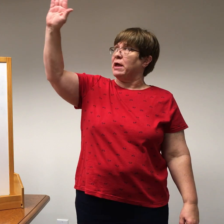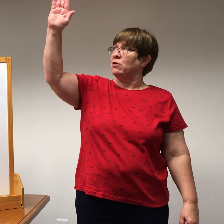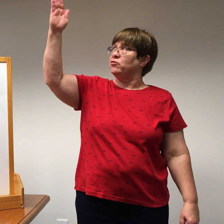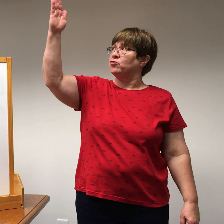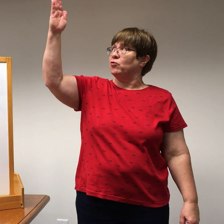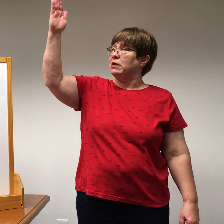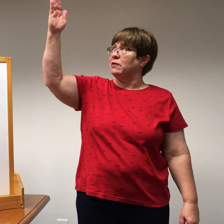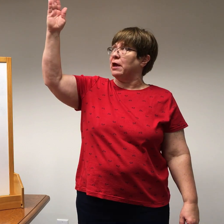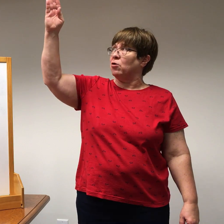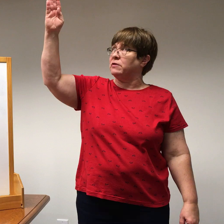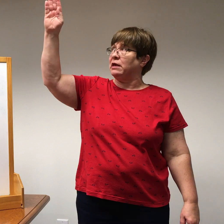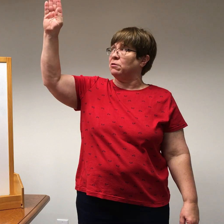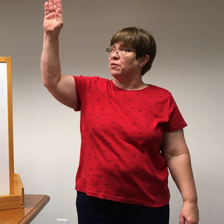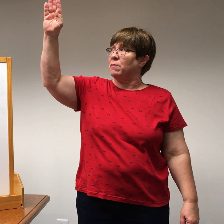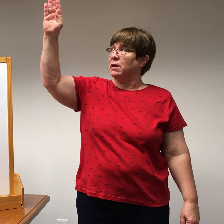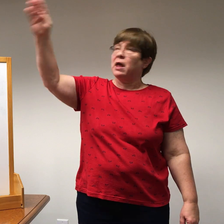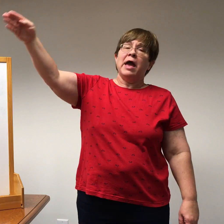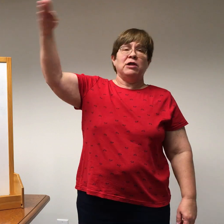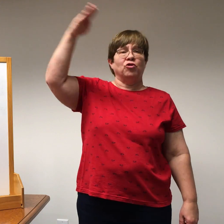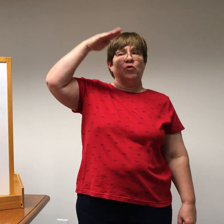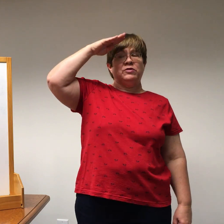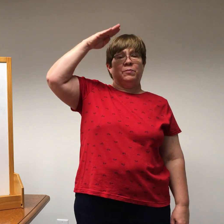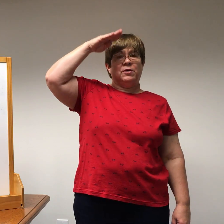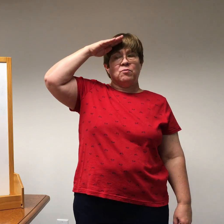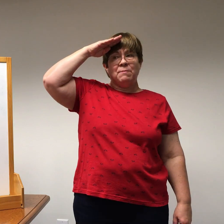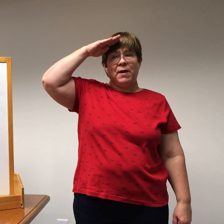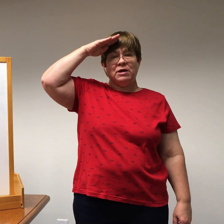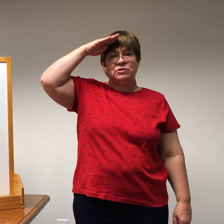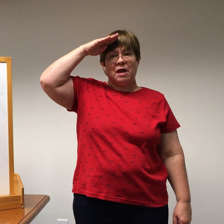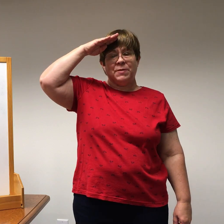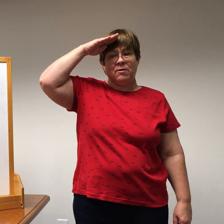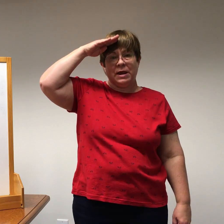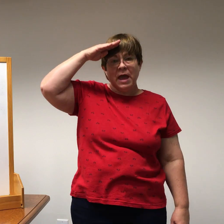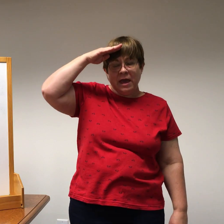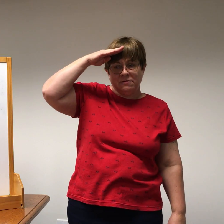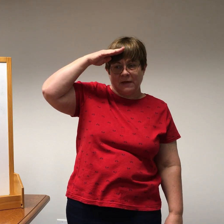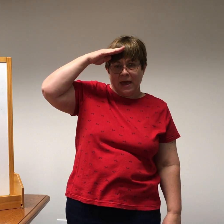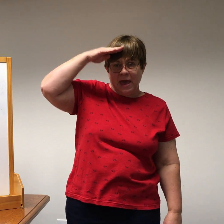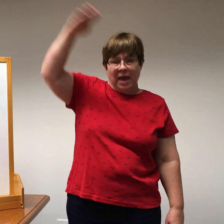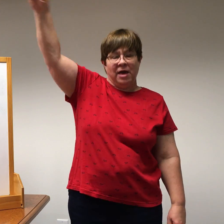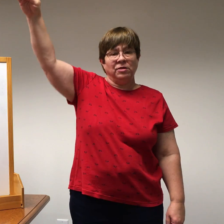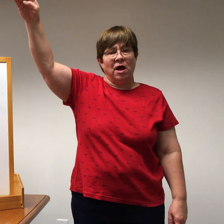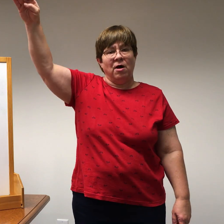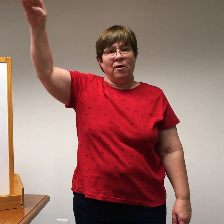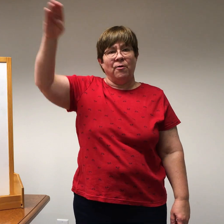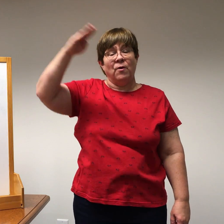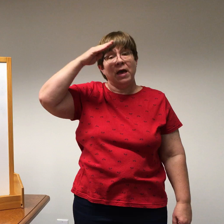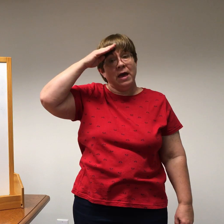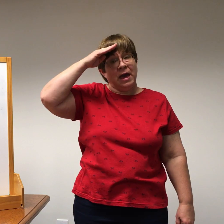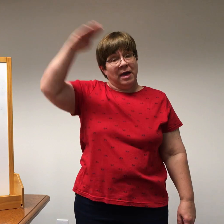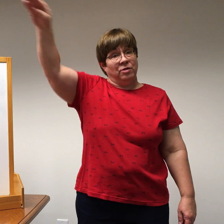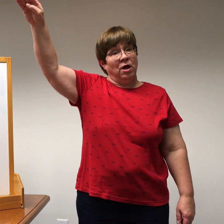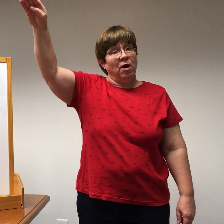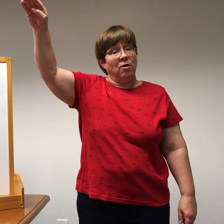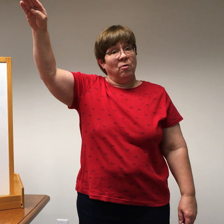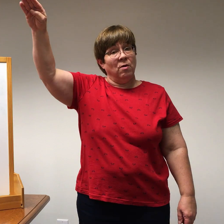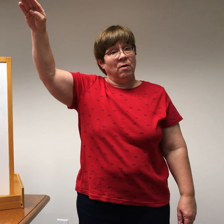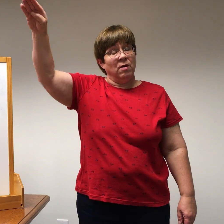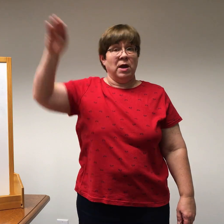hand straight in the air and take your thumb in, and you're going to put it right by your top of your head and say, hello, hello.